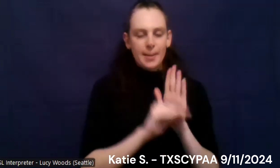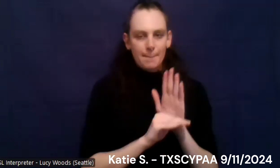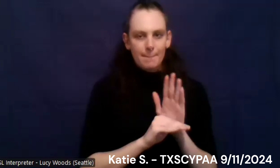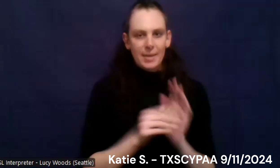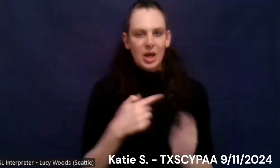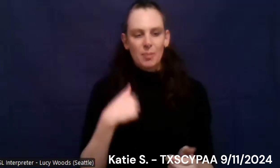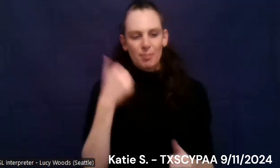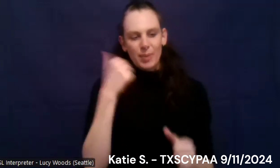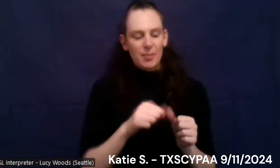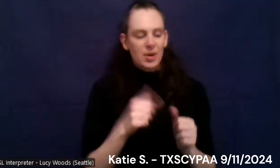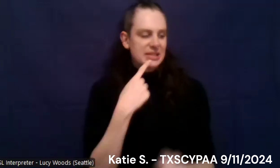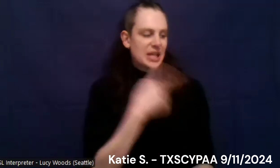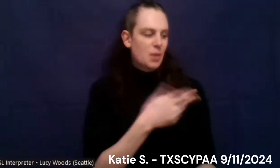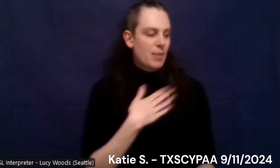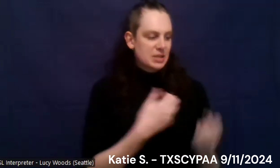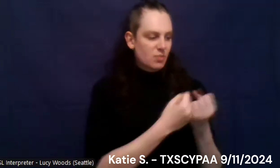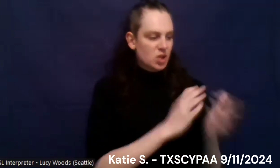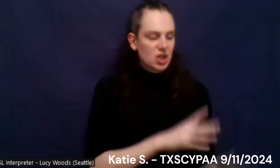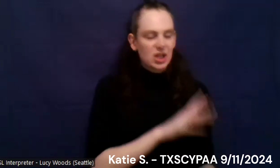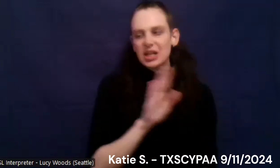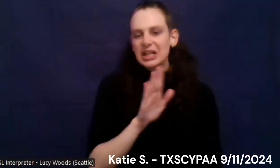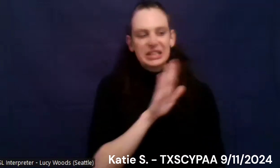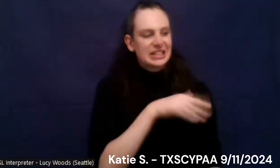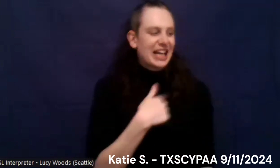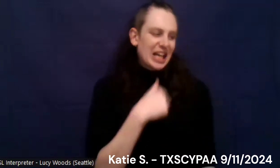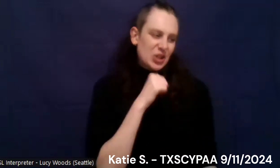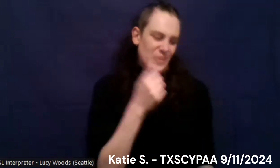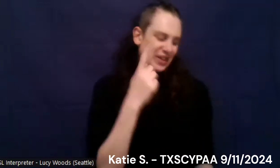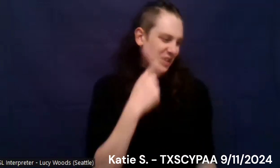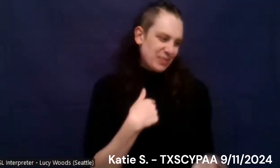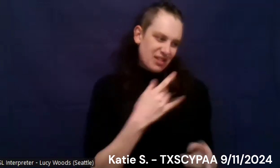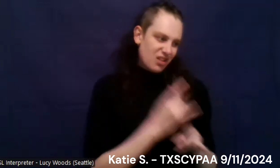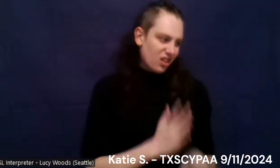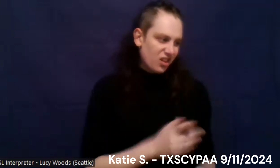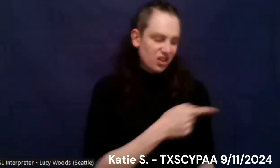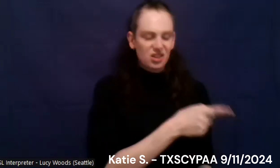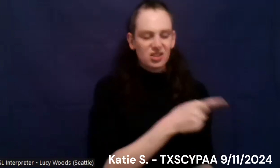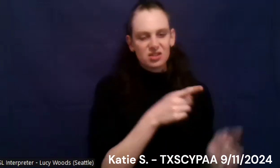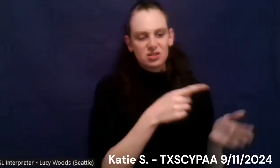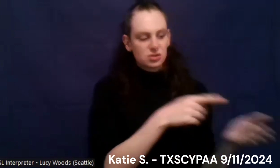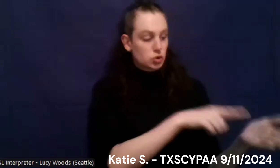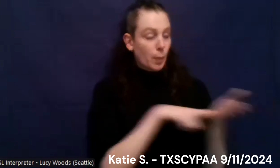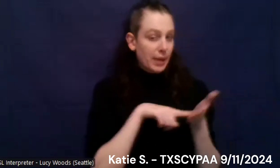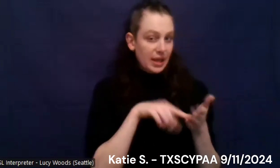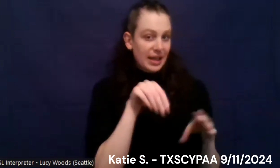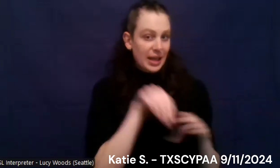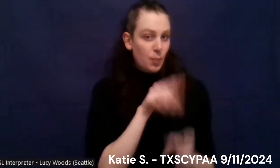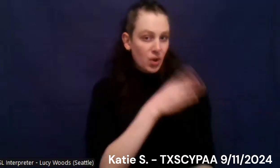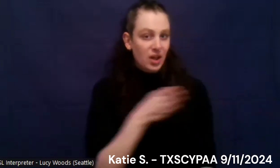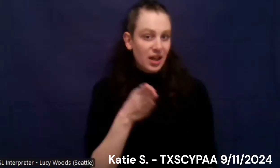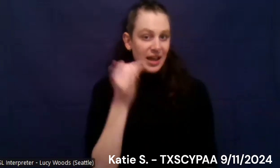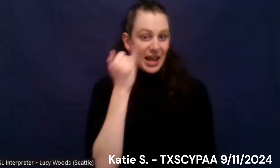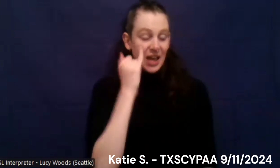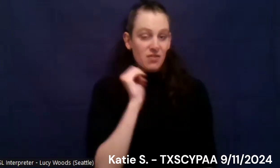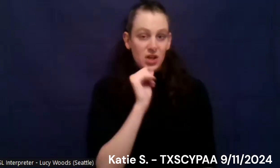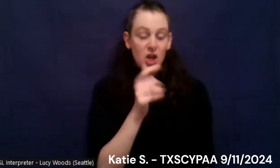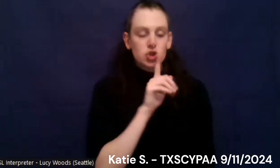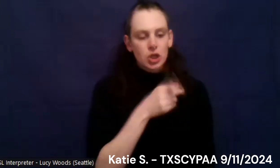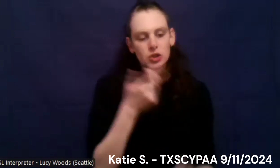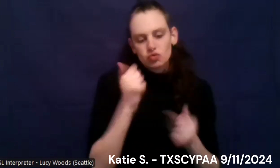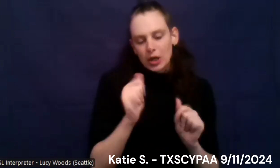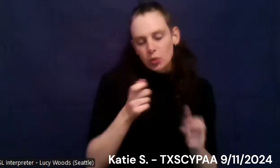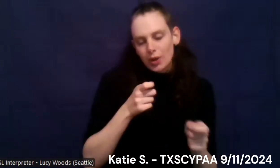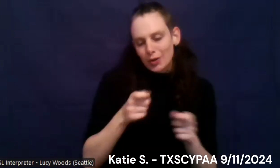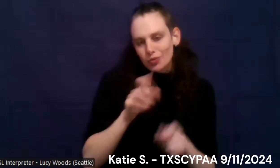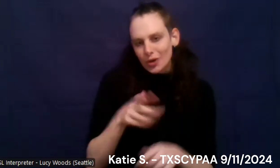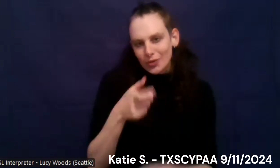hey, I don't think I'm an alcoholic. And she's like, she referred to the book and the part of the book where it's like, well, if you're not sure, try some controlled drinking.